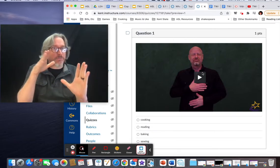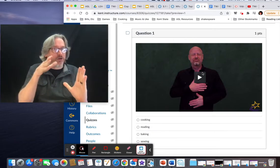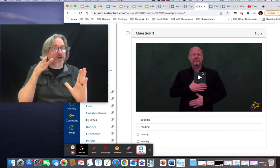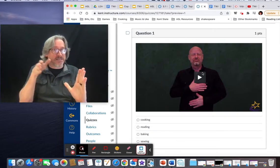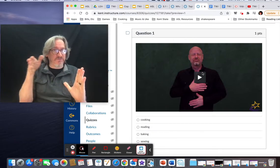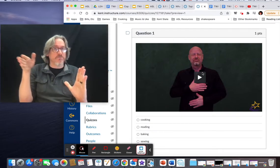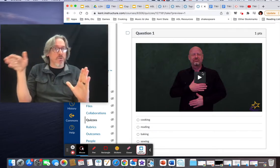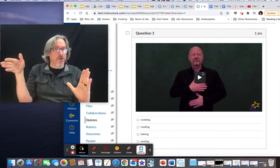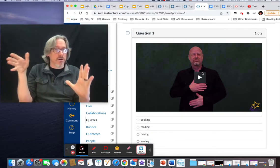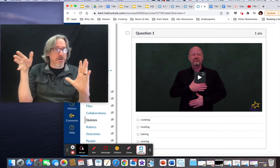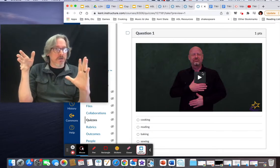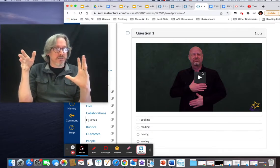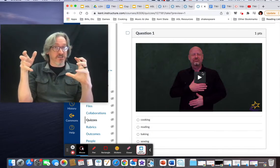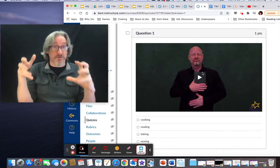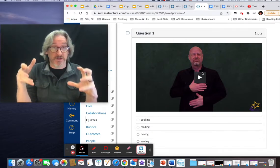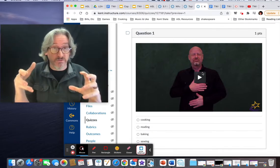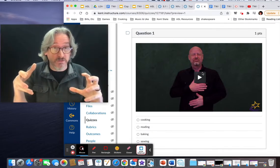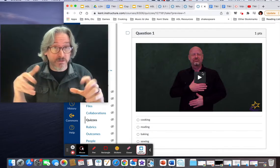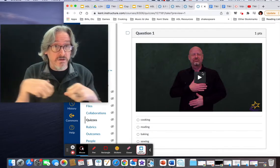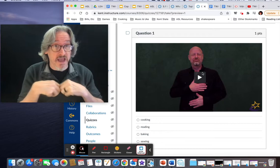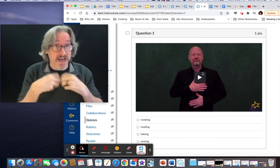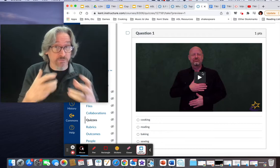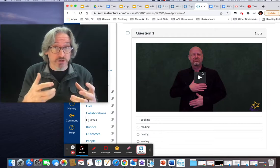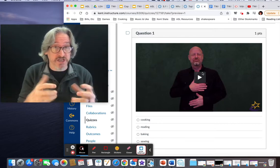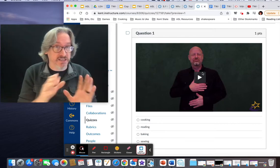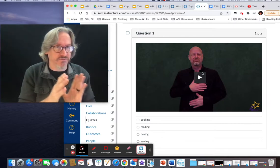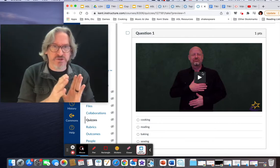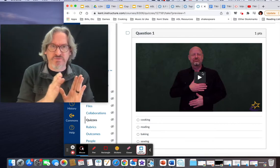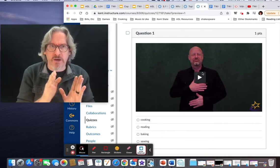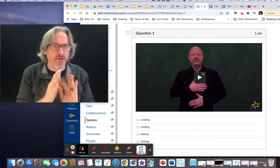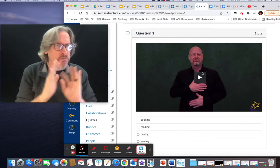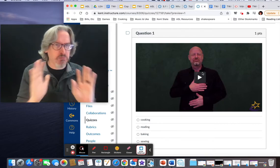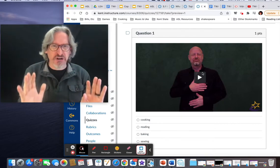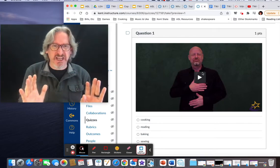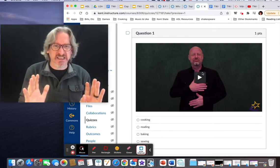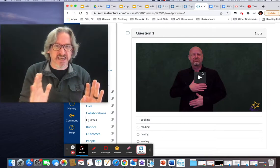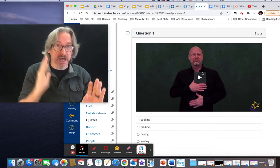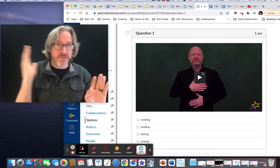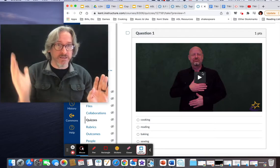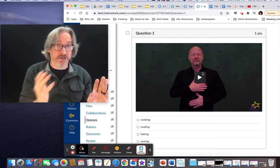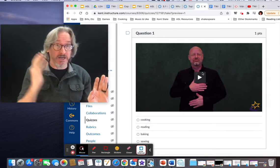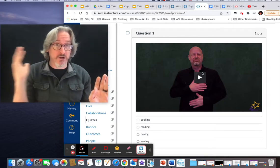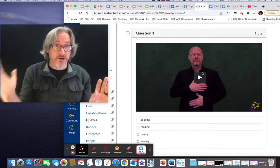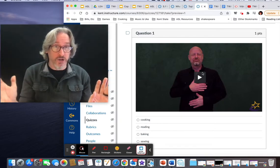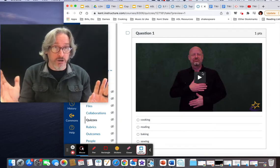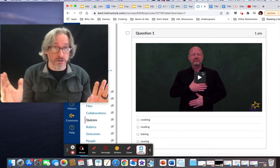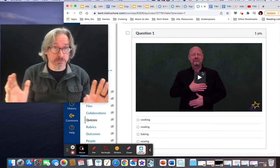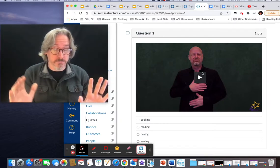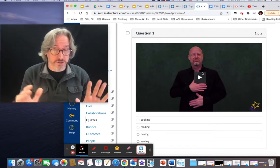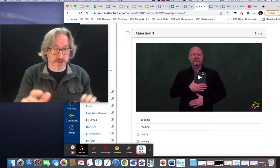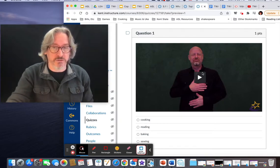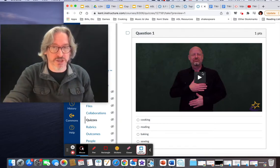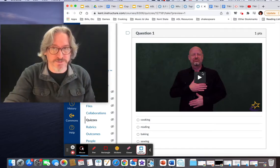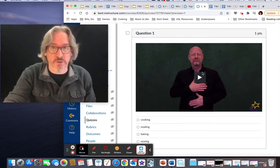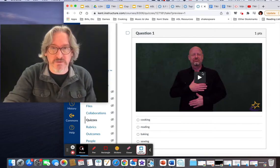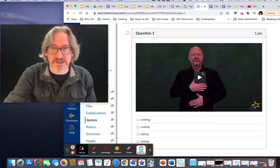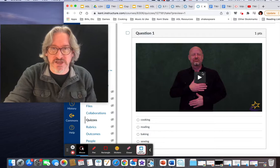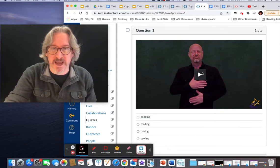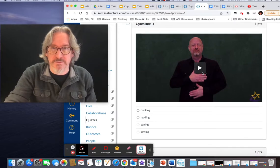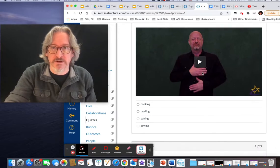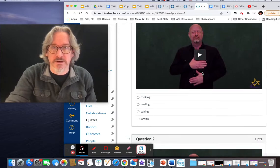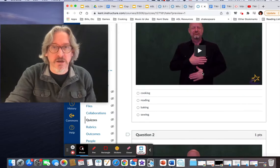to get progressively more descriptive, adding more signs. The first couple, pretty easy, and then they start getting longer and longer. So just be